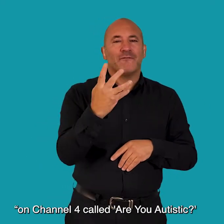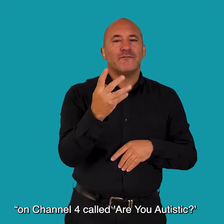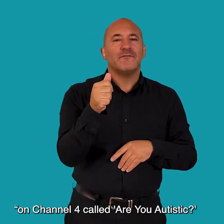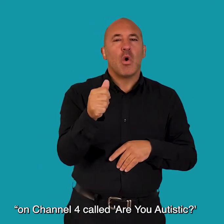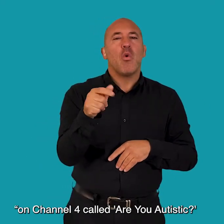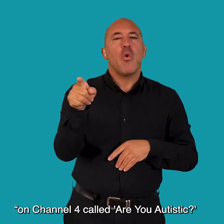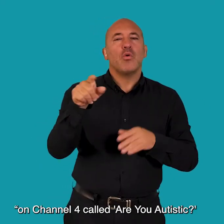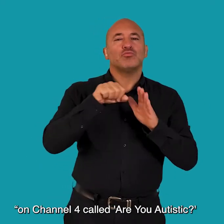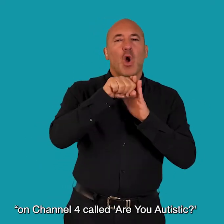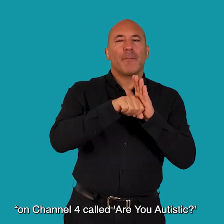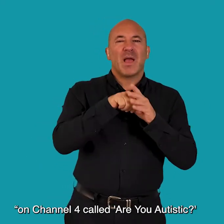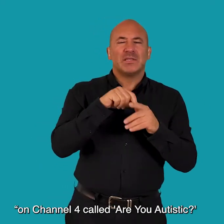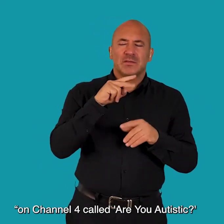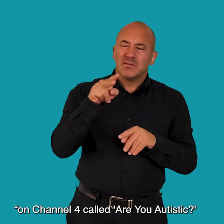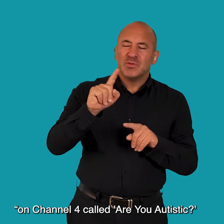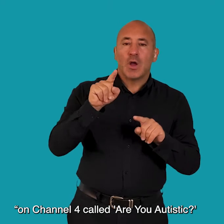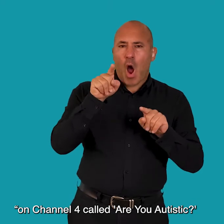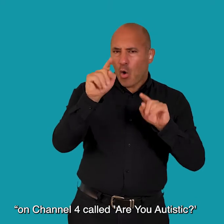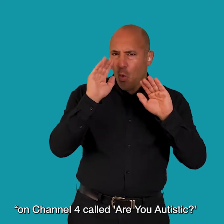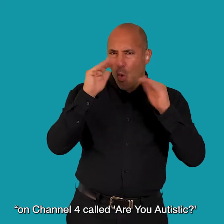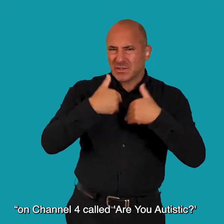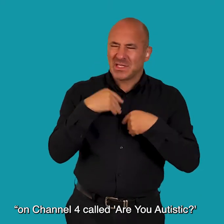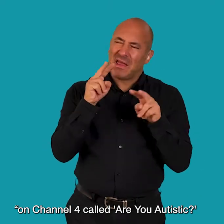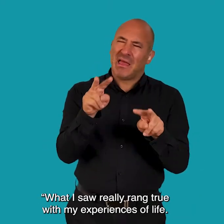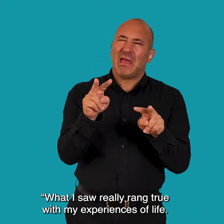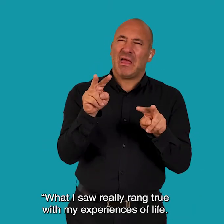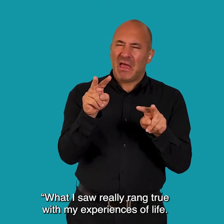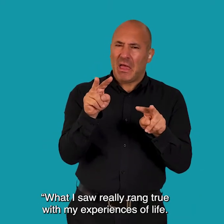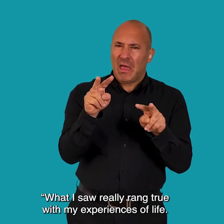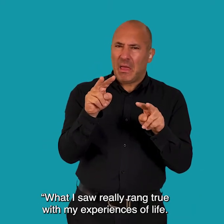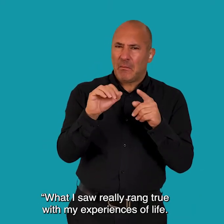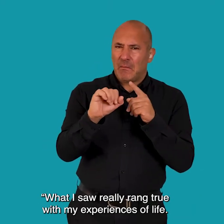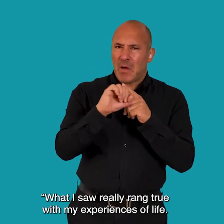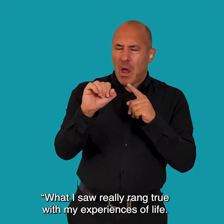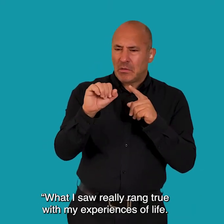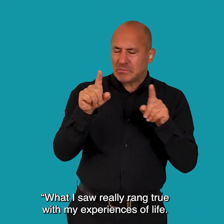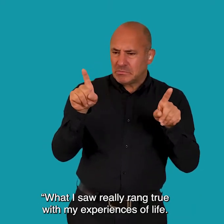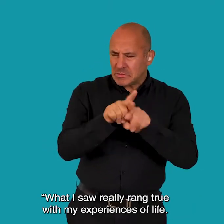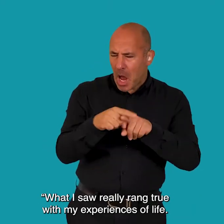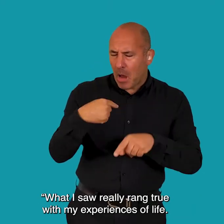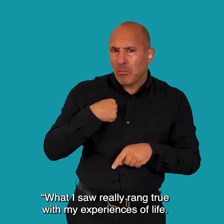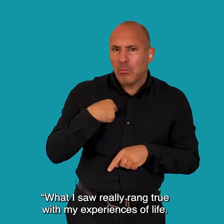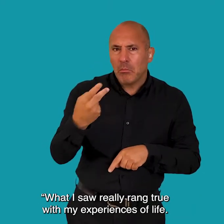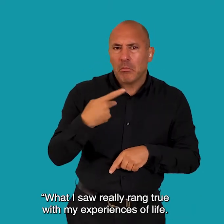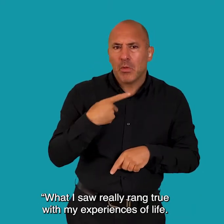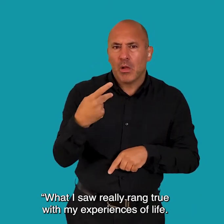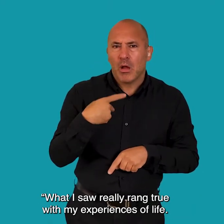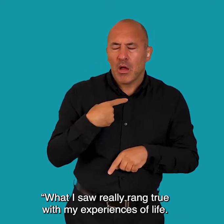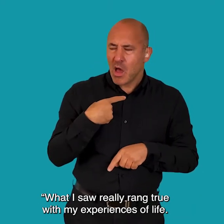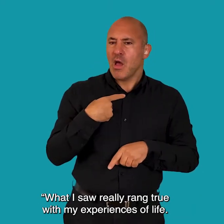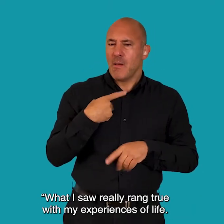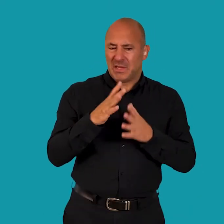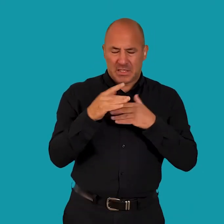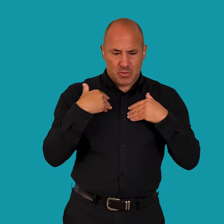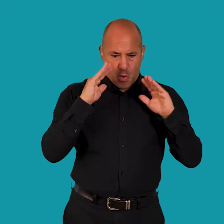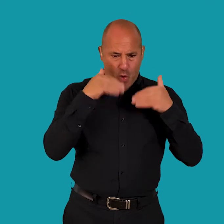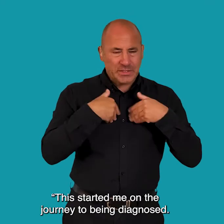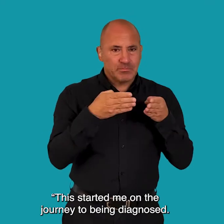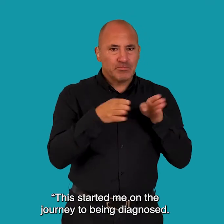Channel 4 called Are You Autistic? What I saw really rang true with my experiences of life. This started